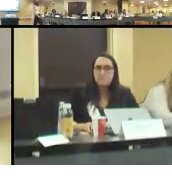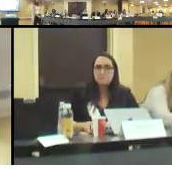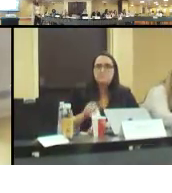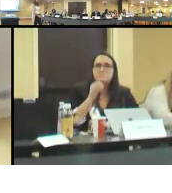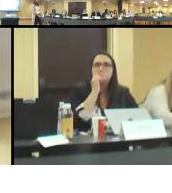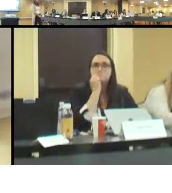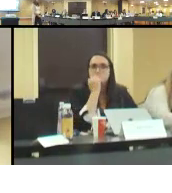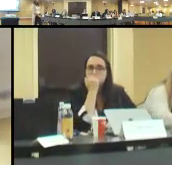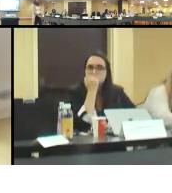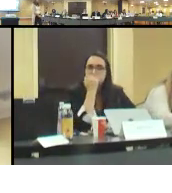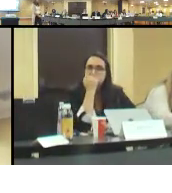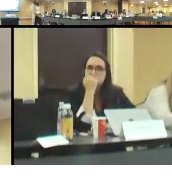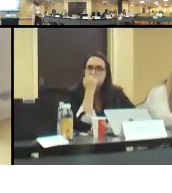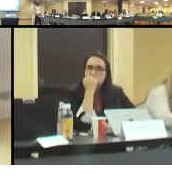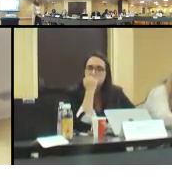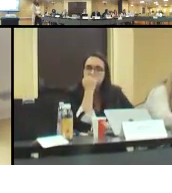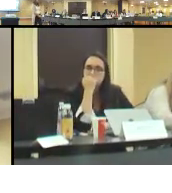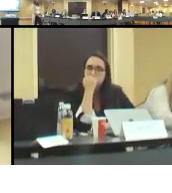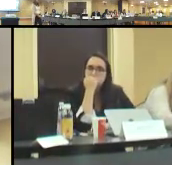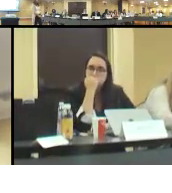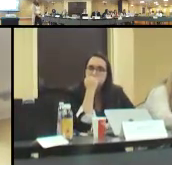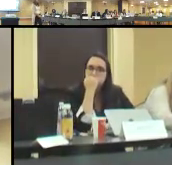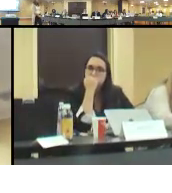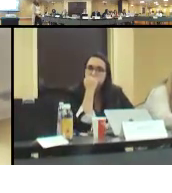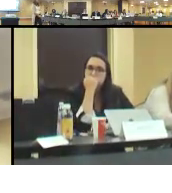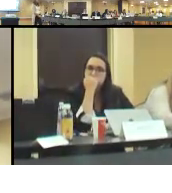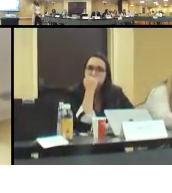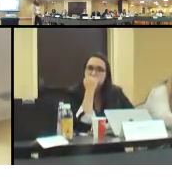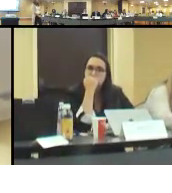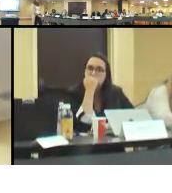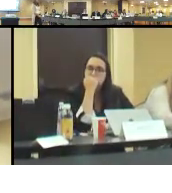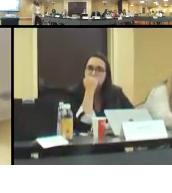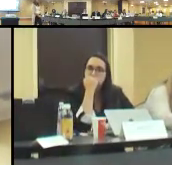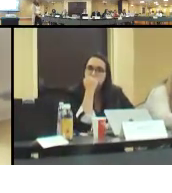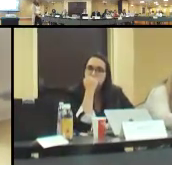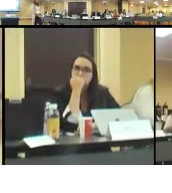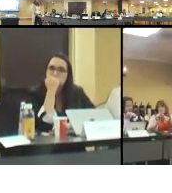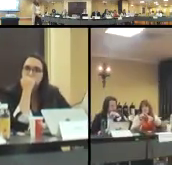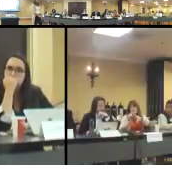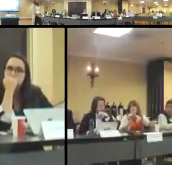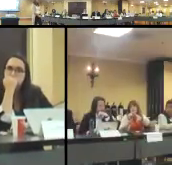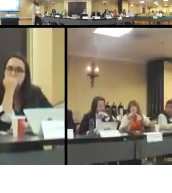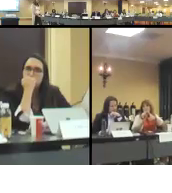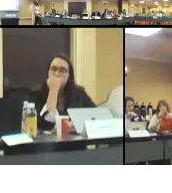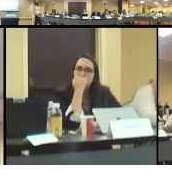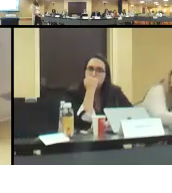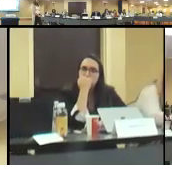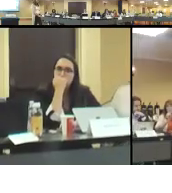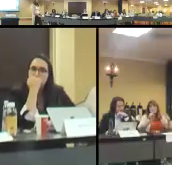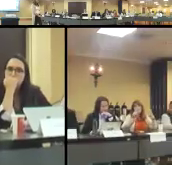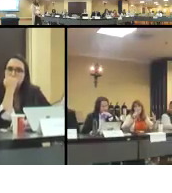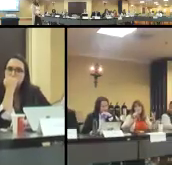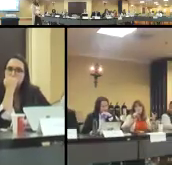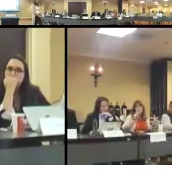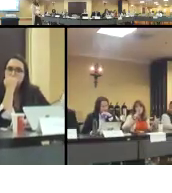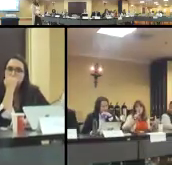thought of zero-sum game, it's often like you either prevent things or you take care of the crisis. And for us to